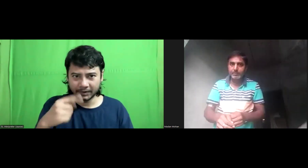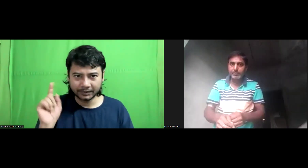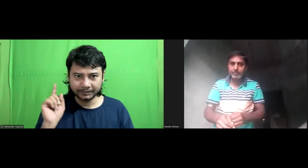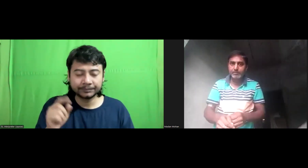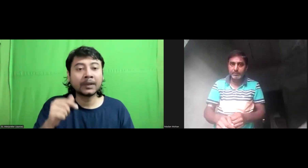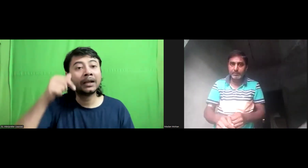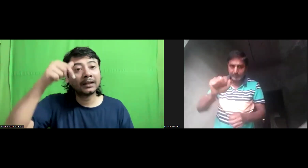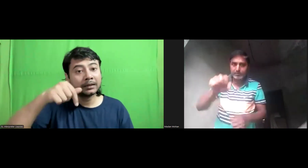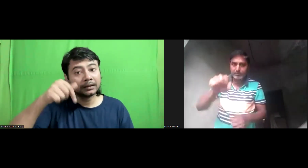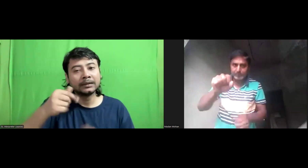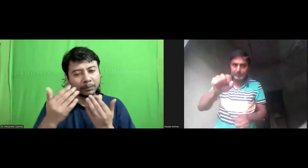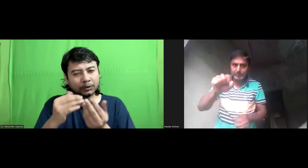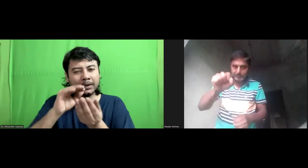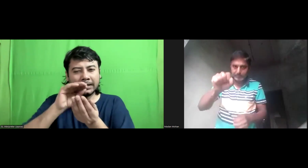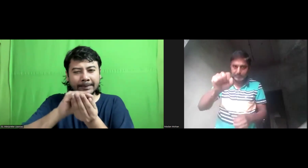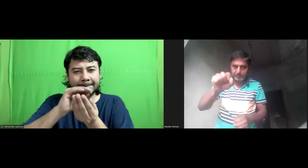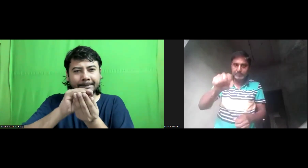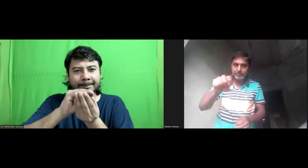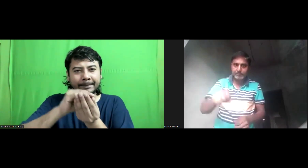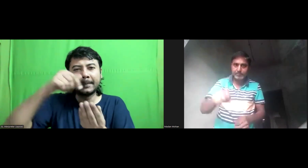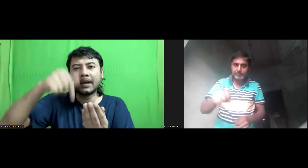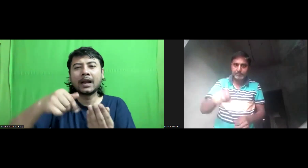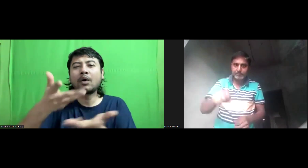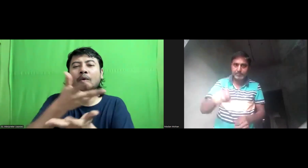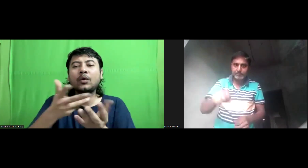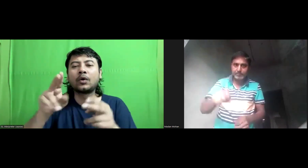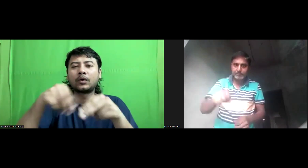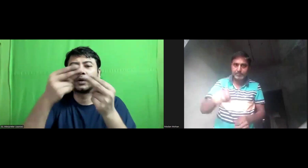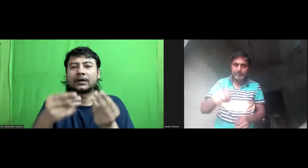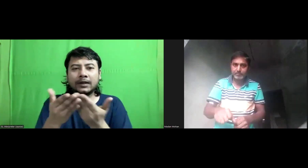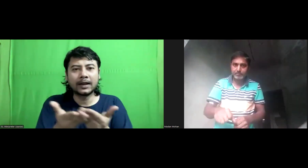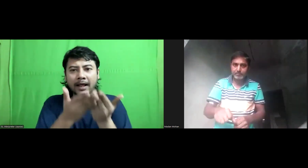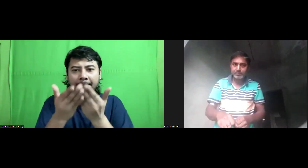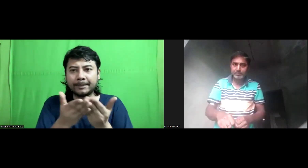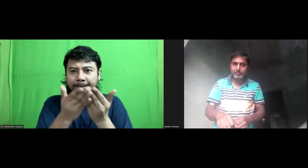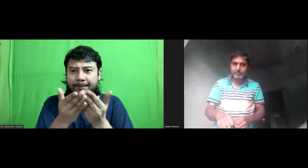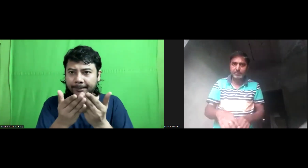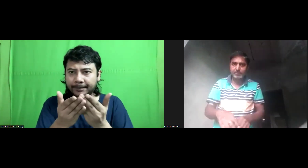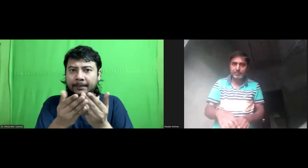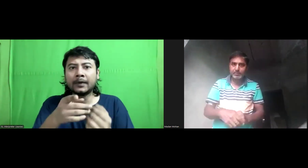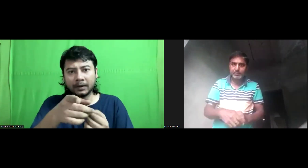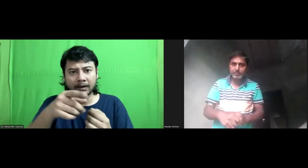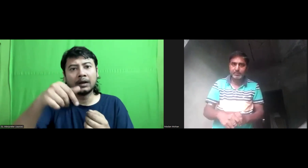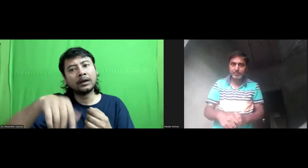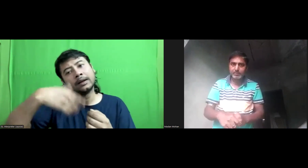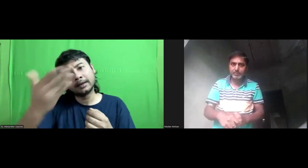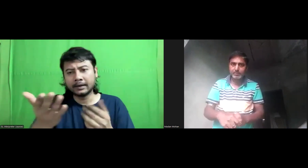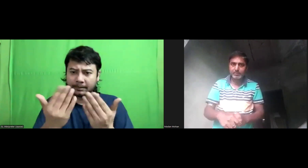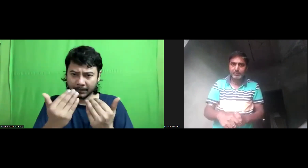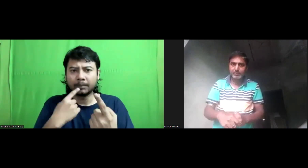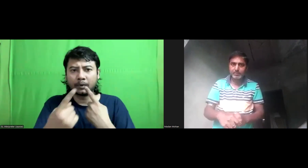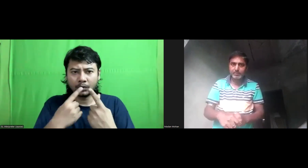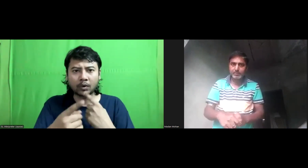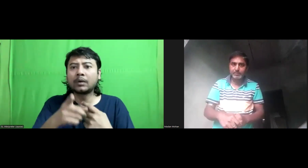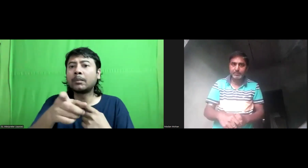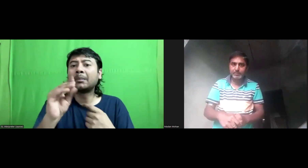These do's and don'ts, we can take it in the next class also. Or you can sign me a video and send it to me. I'll put it in the